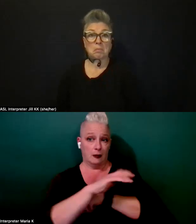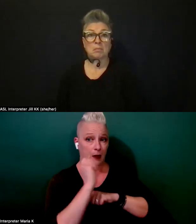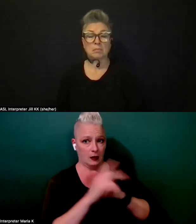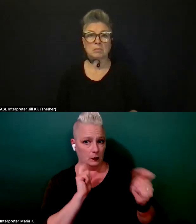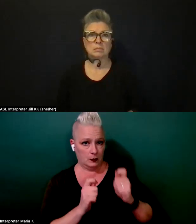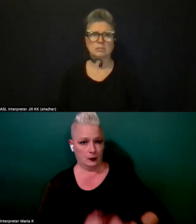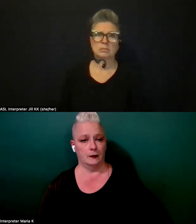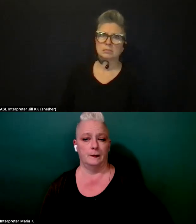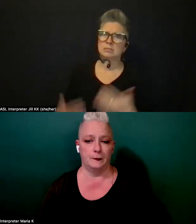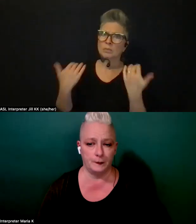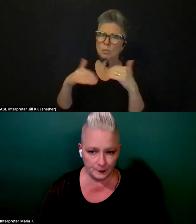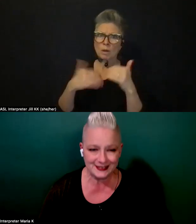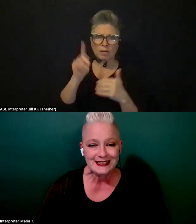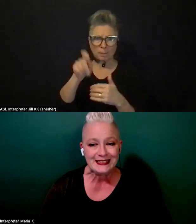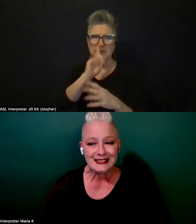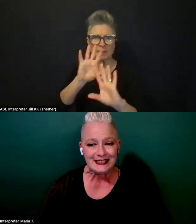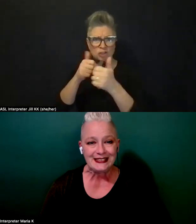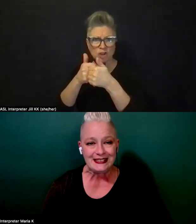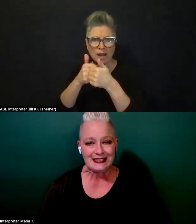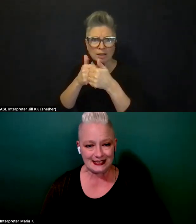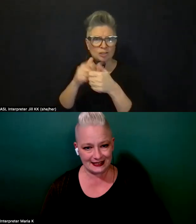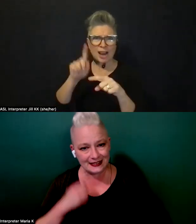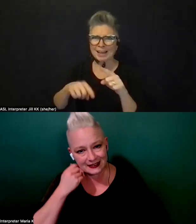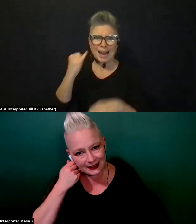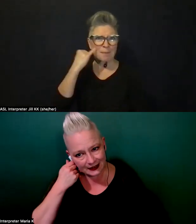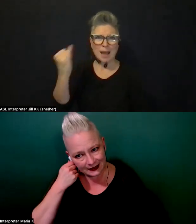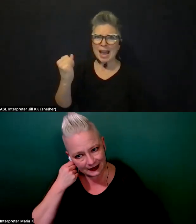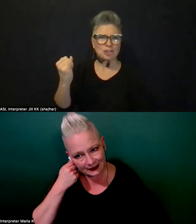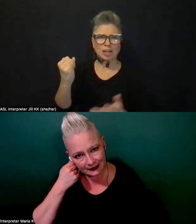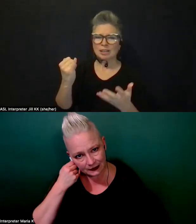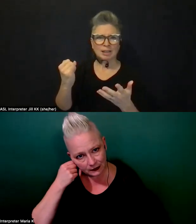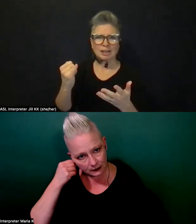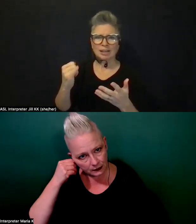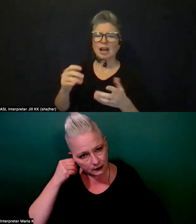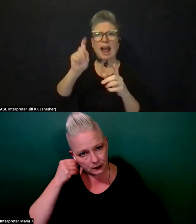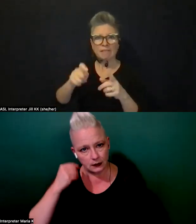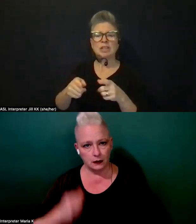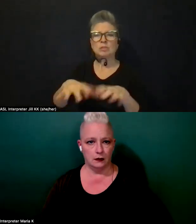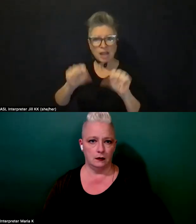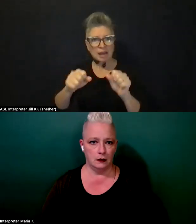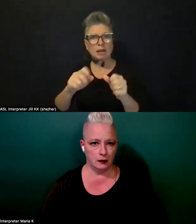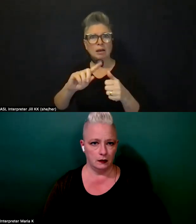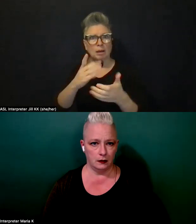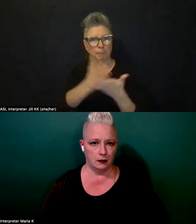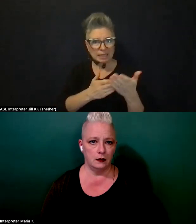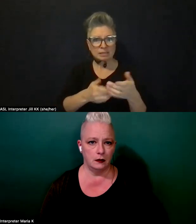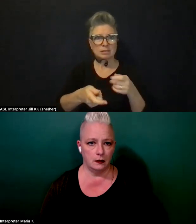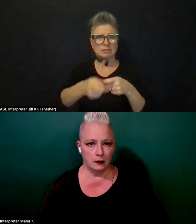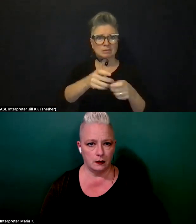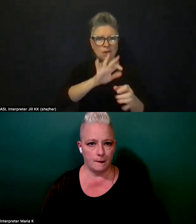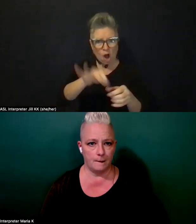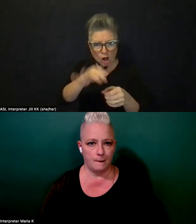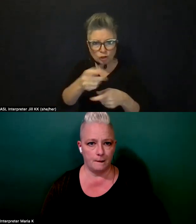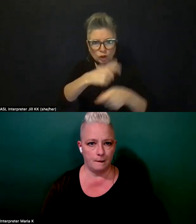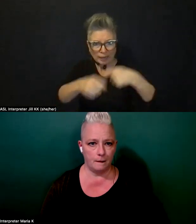Wow, that might be a challenge. I can't Yeah, imagine to take it something alternate and then when everything's over and you have to send it